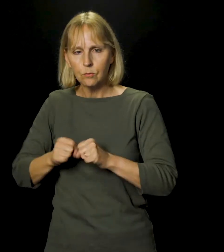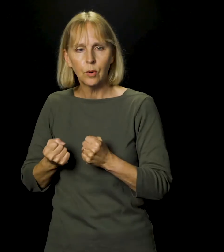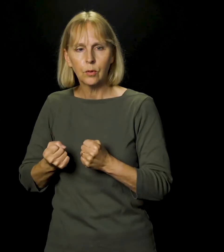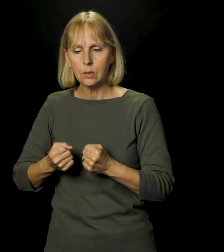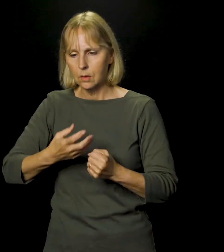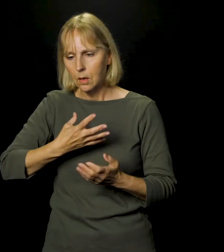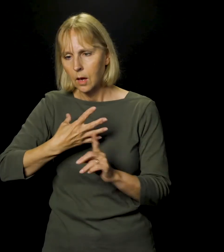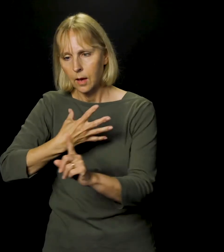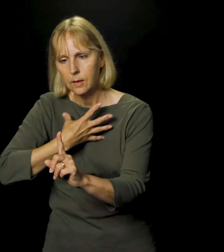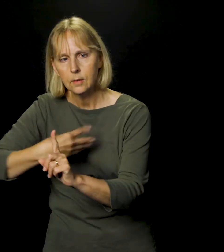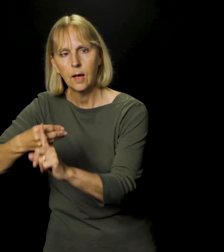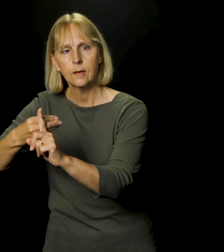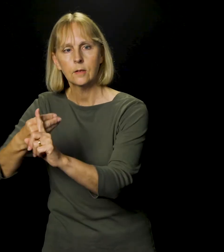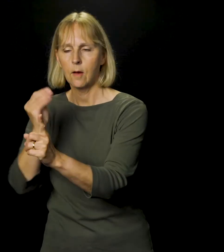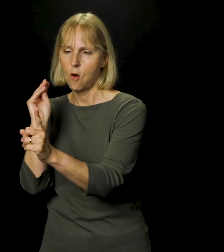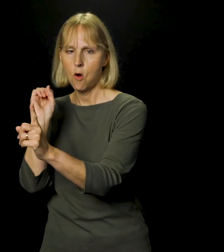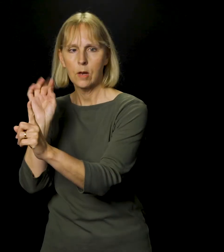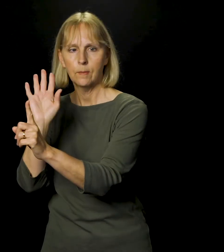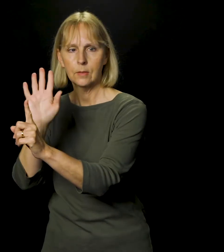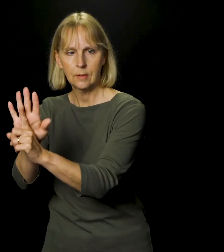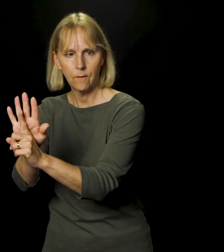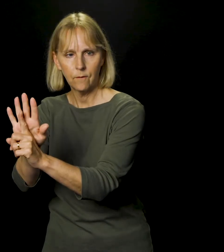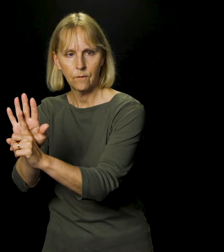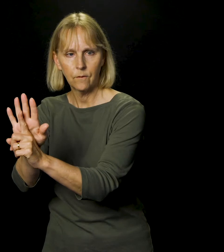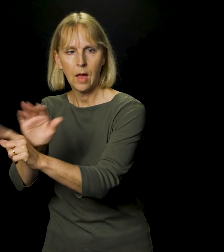This is great news. This is the truth.